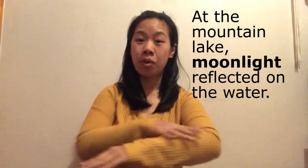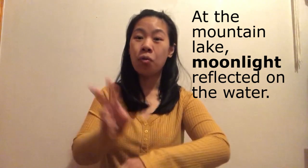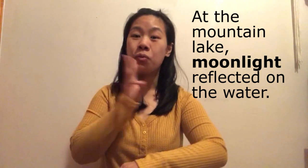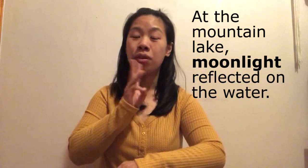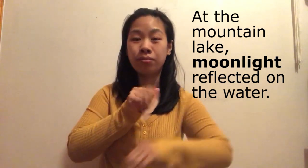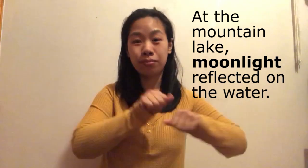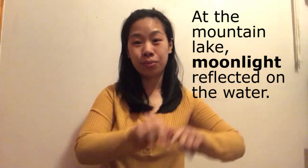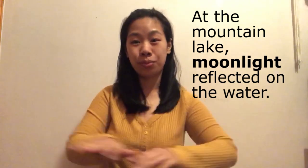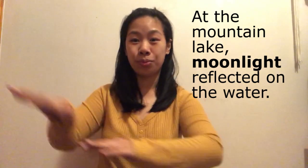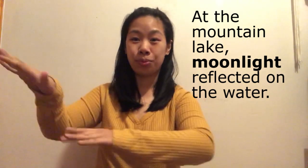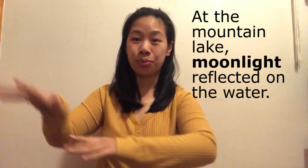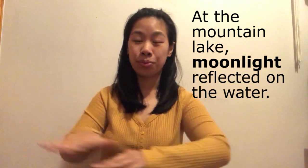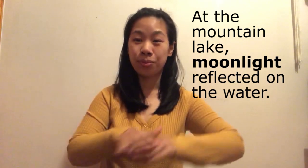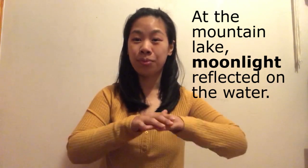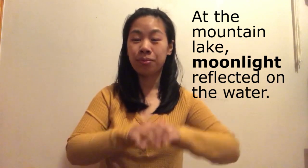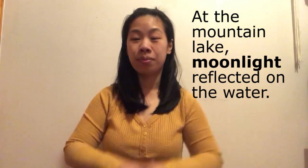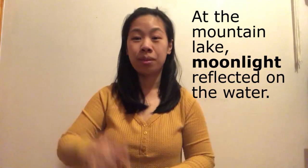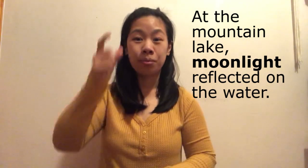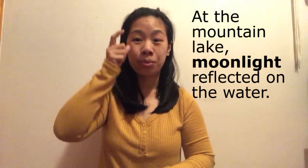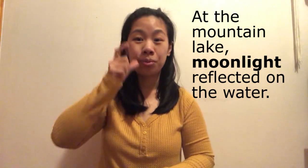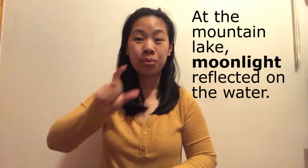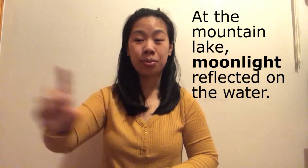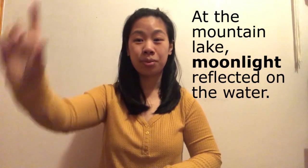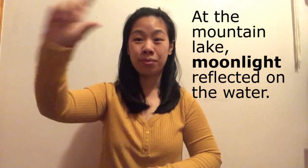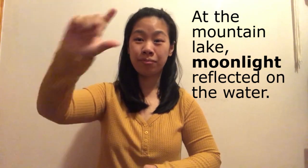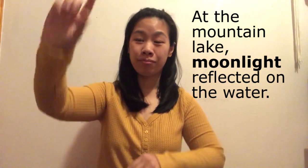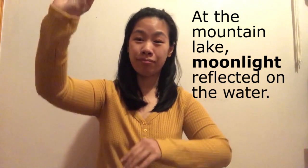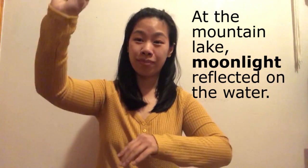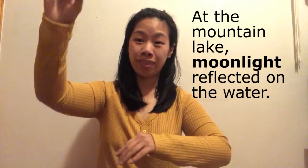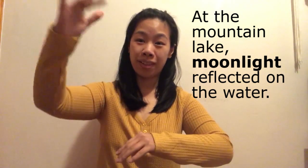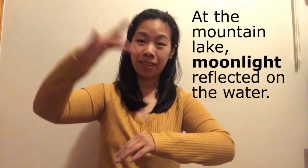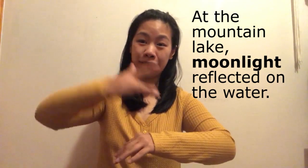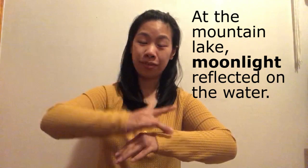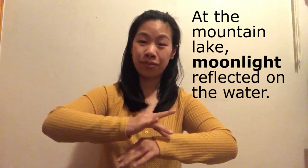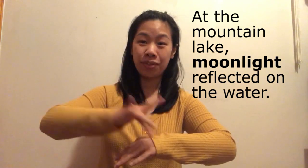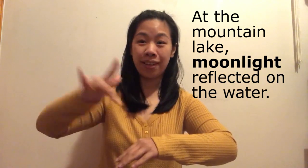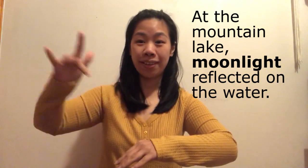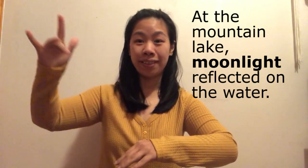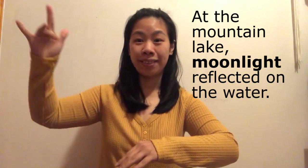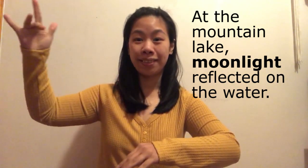the mountains are surrounding the body of water you can see the moonlight's reflection